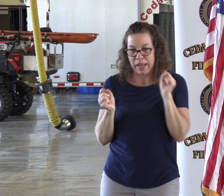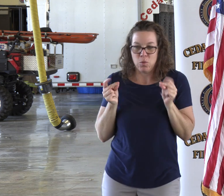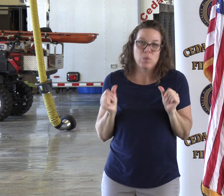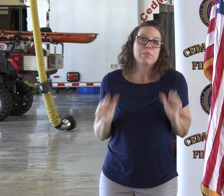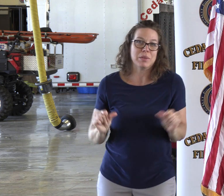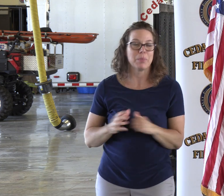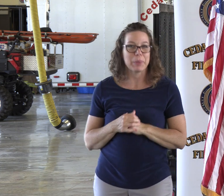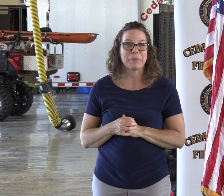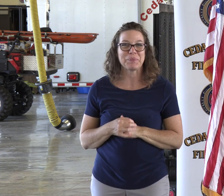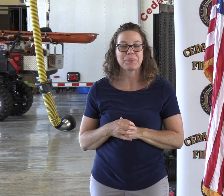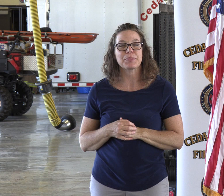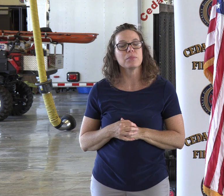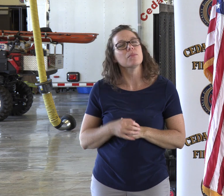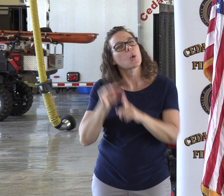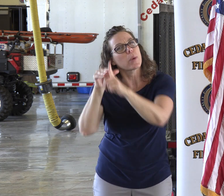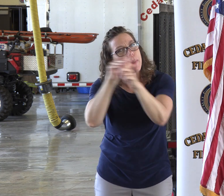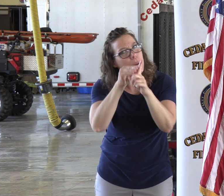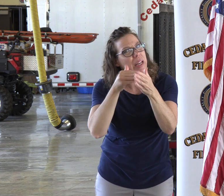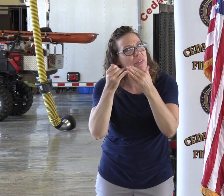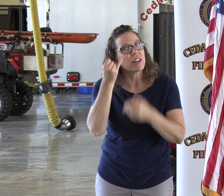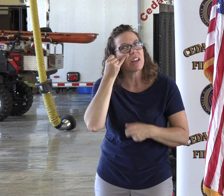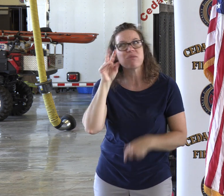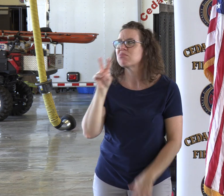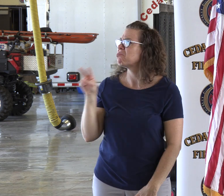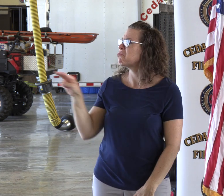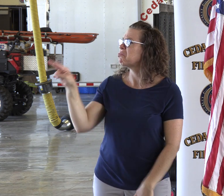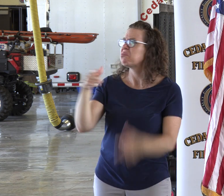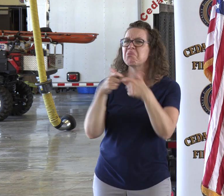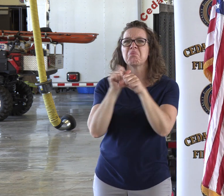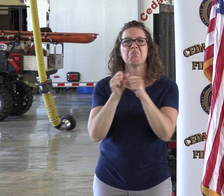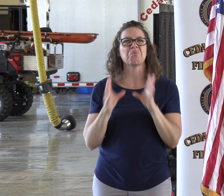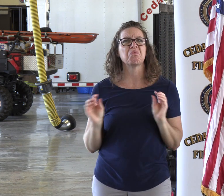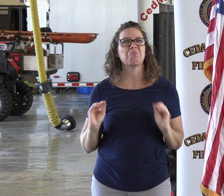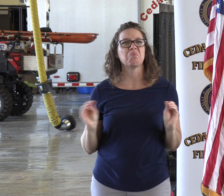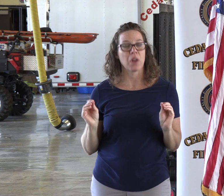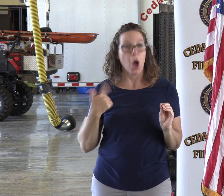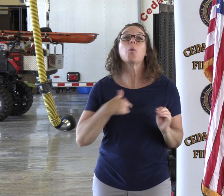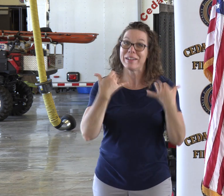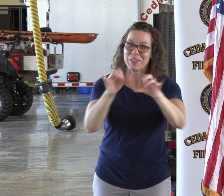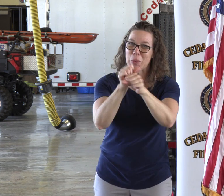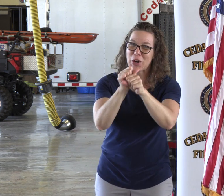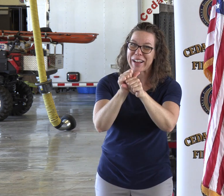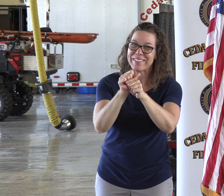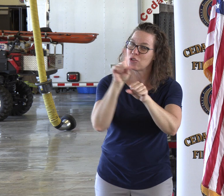as possible. Remember, even when you do not see us, we are working towards you to make power available to